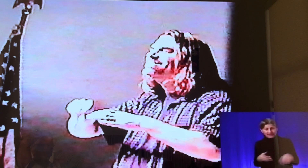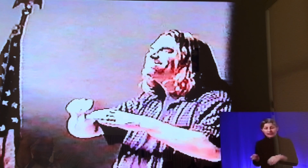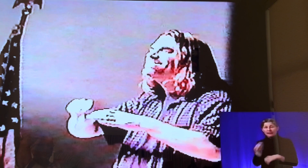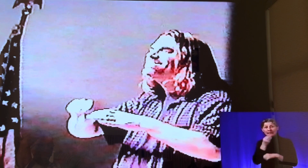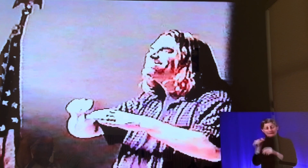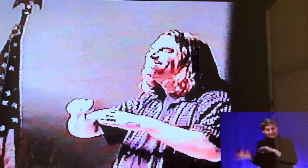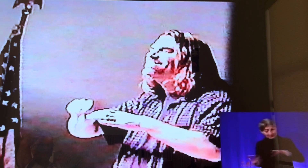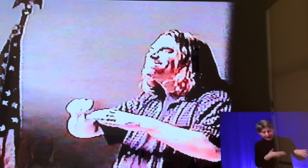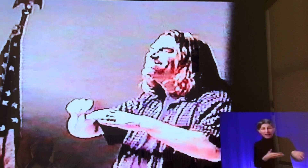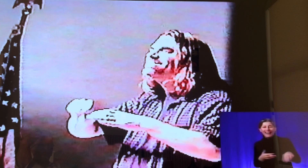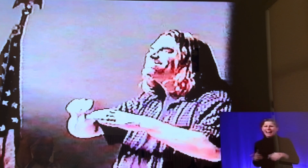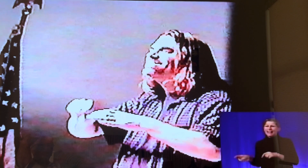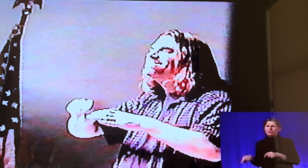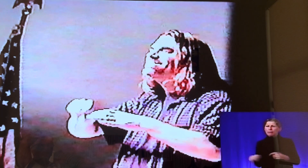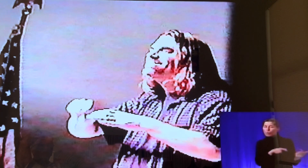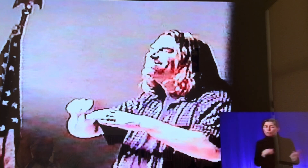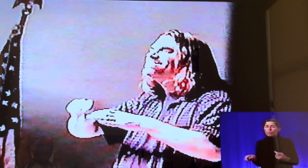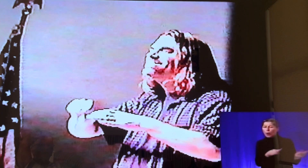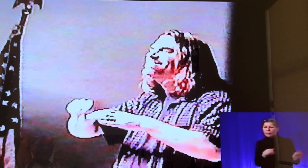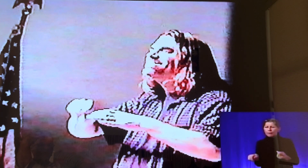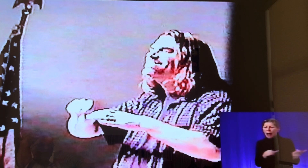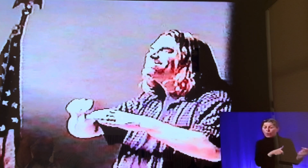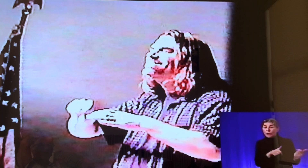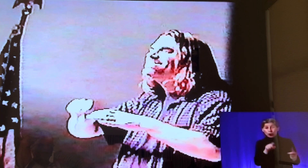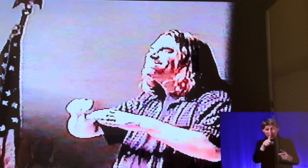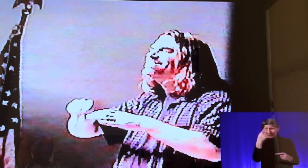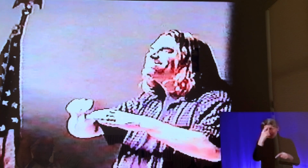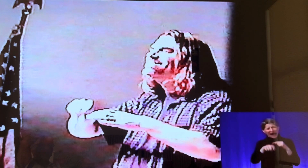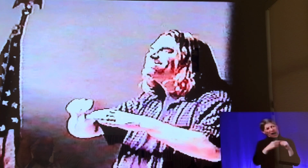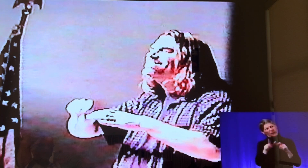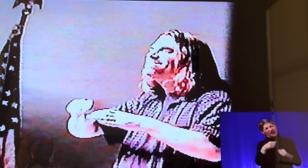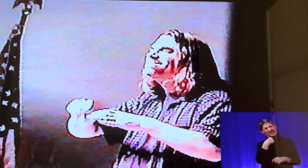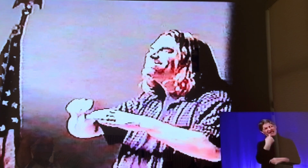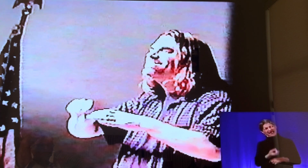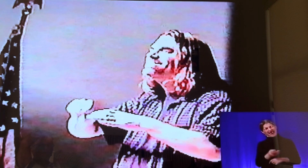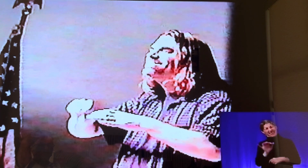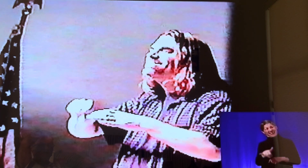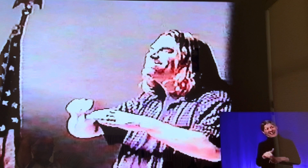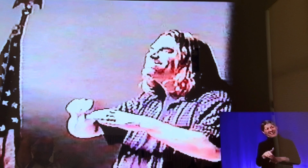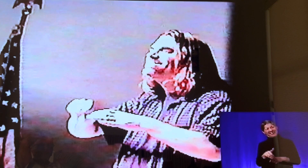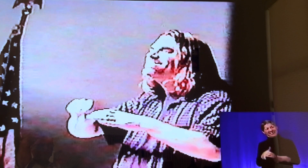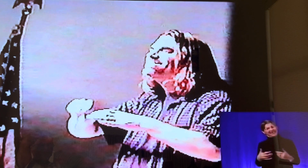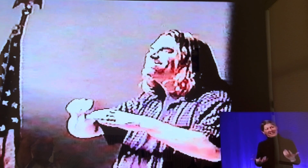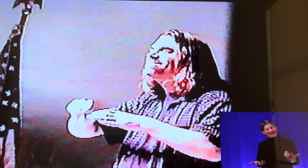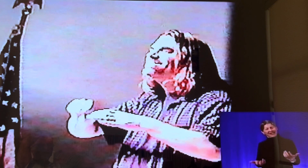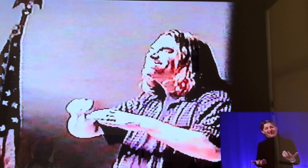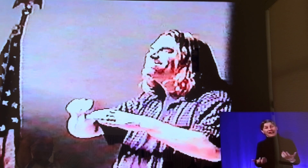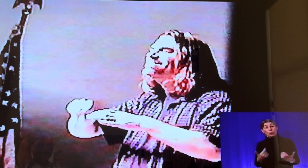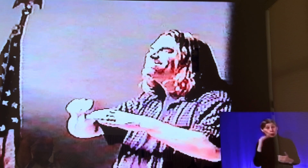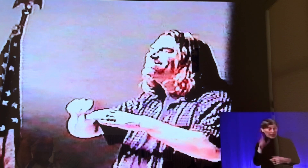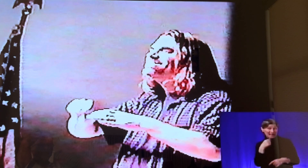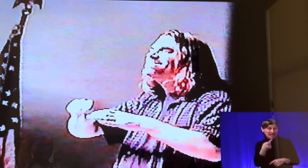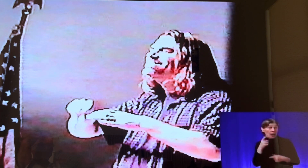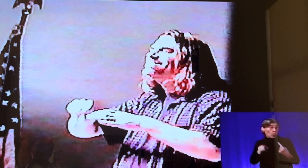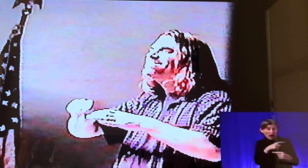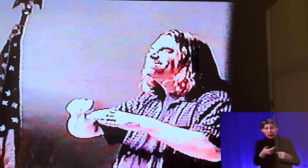finished and pulls another one in. You really have to think about, how am I going to navigate that? Am I going to say, when I was finished with the French onion